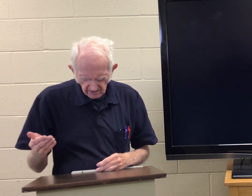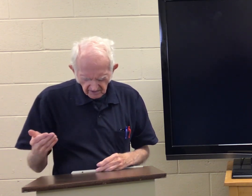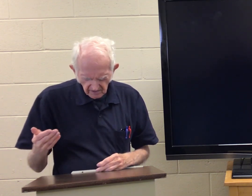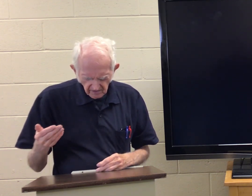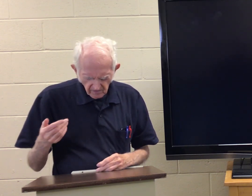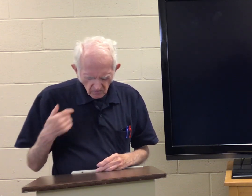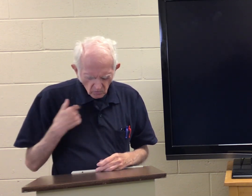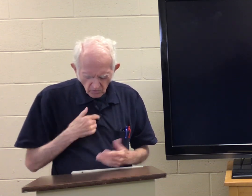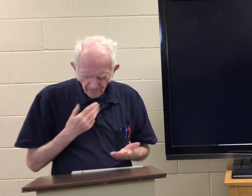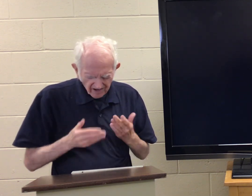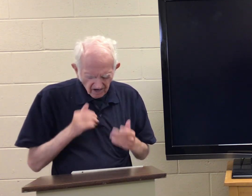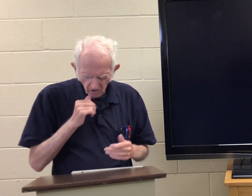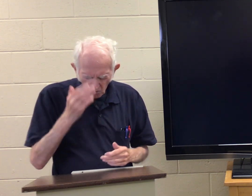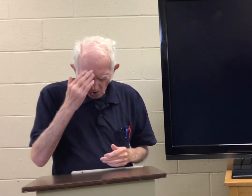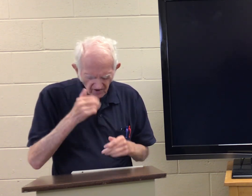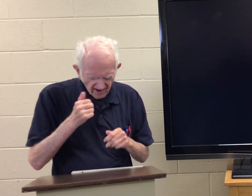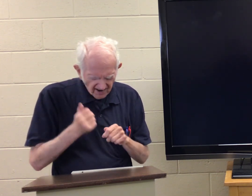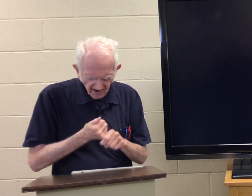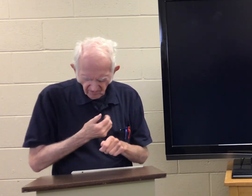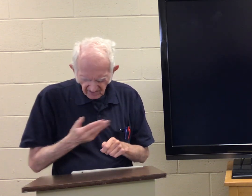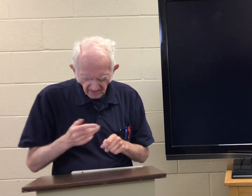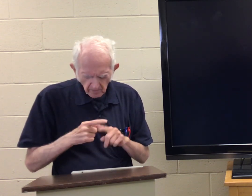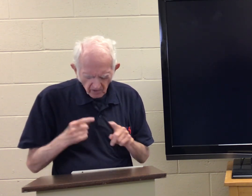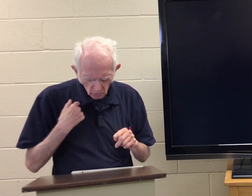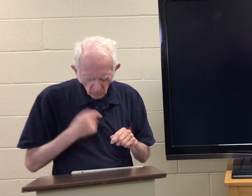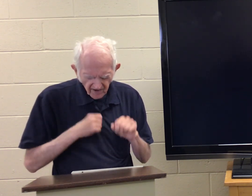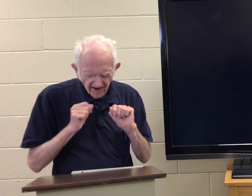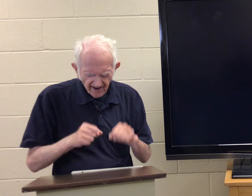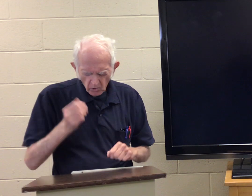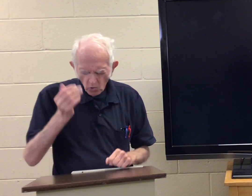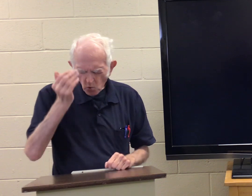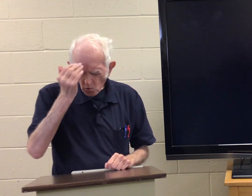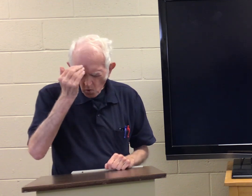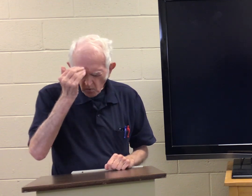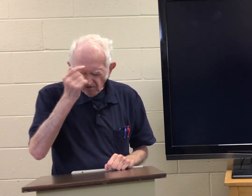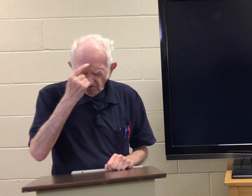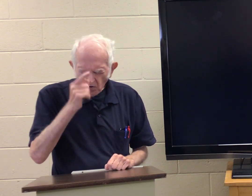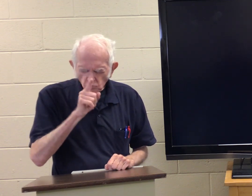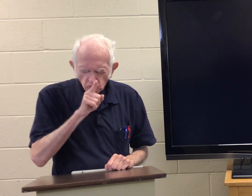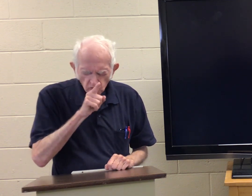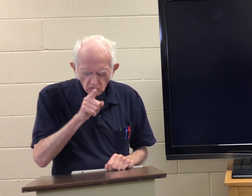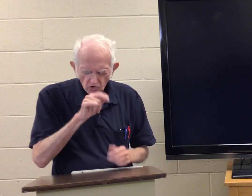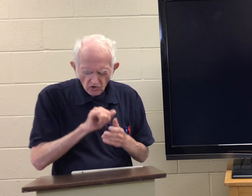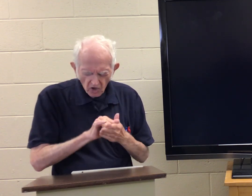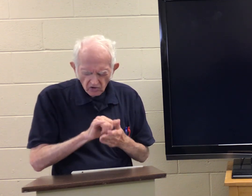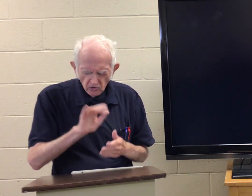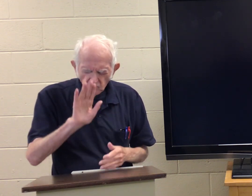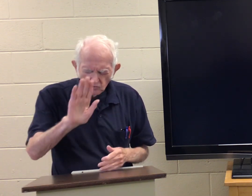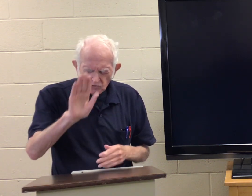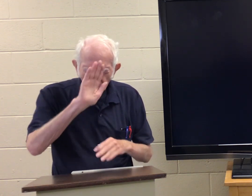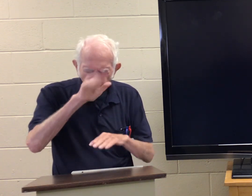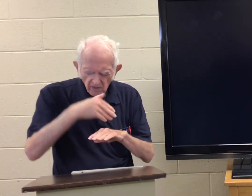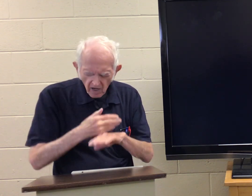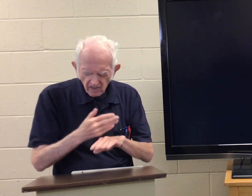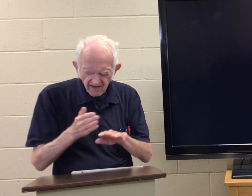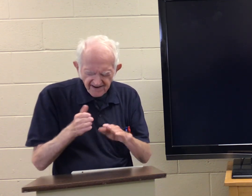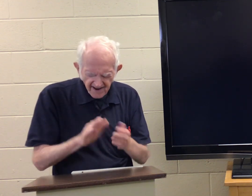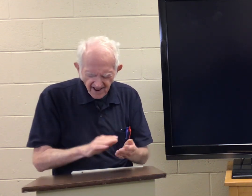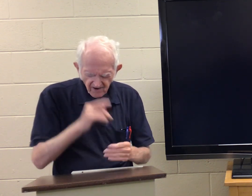things. We may not know everything, but we can know for sure that your Son